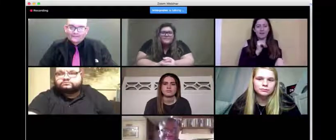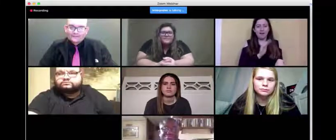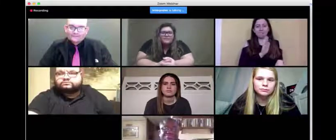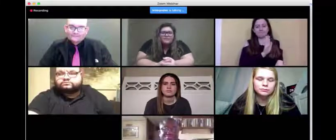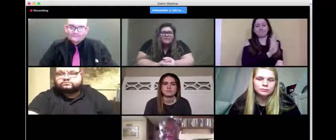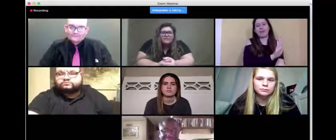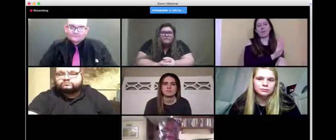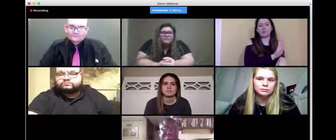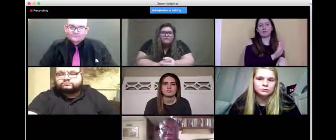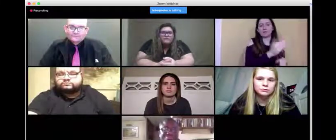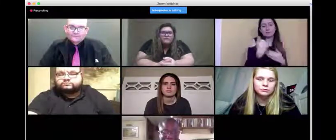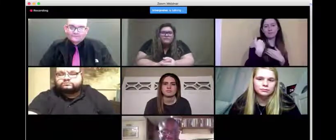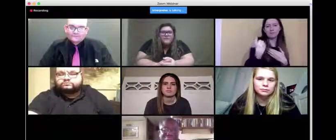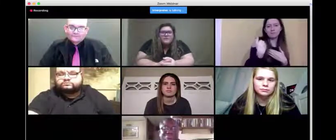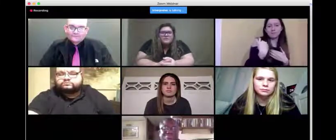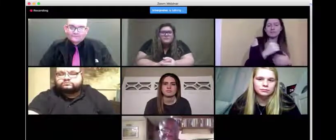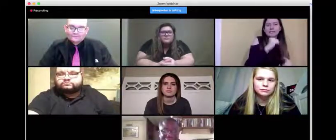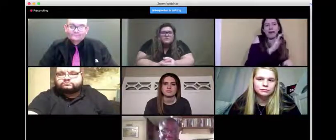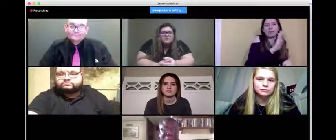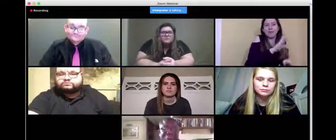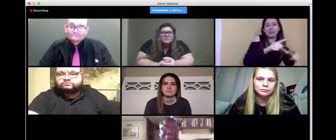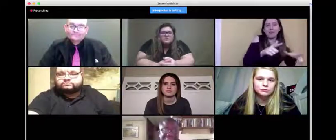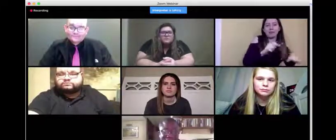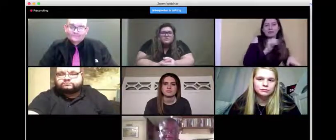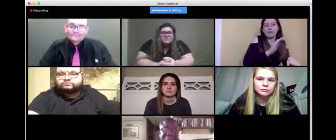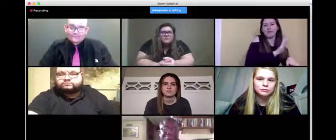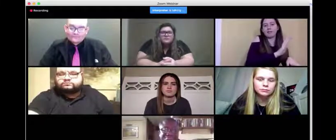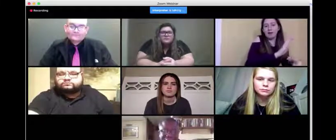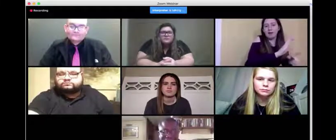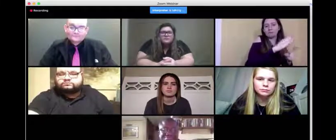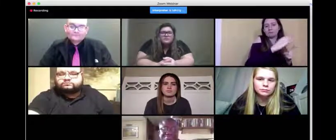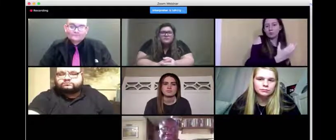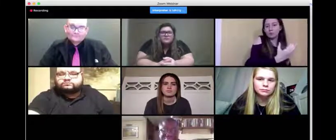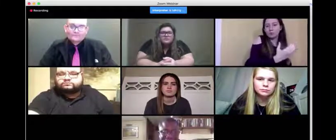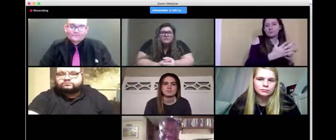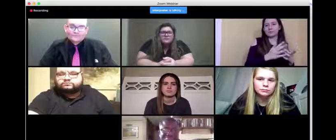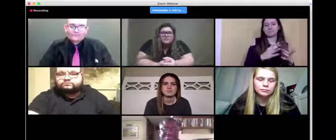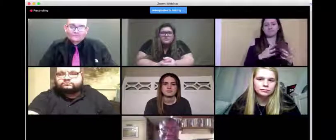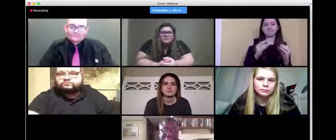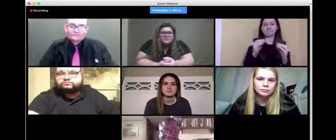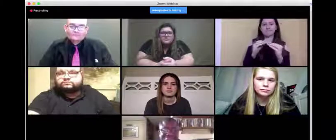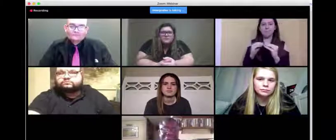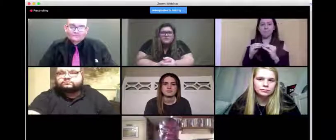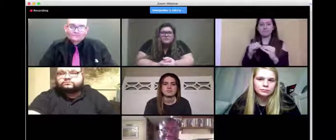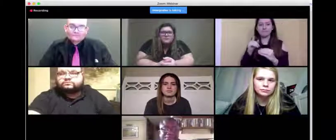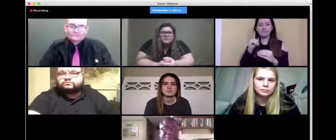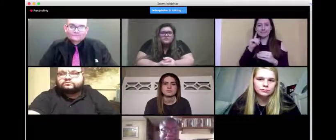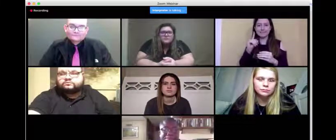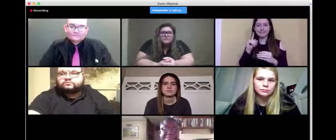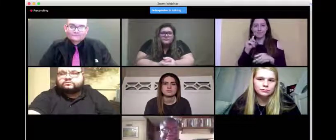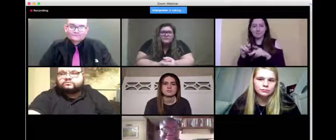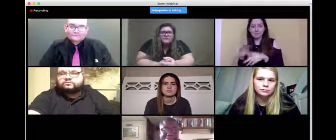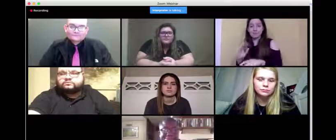or their culture to be passing it on. It's deaf people. It's our language. It's our thing.